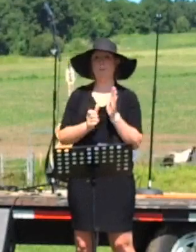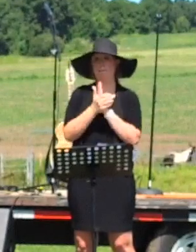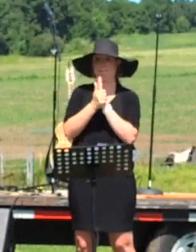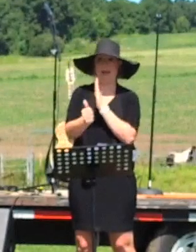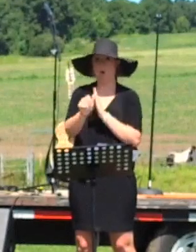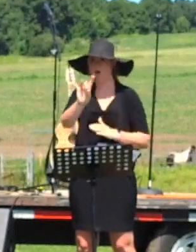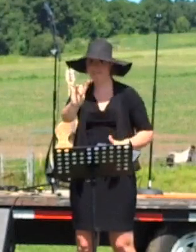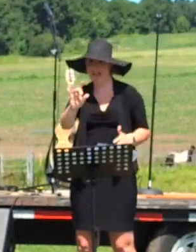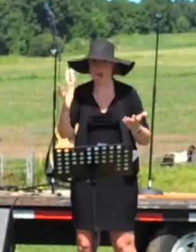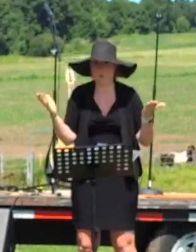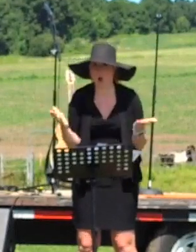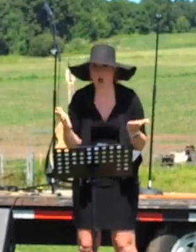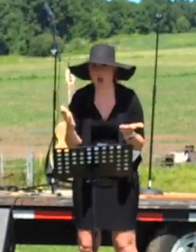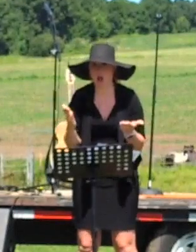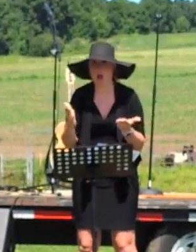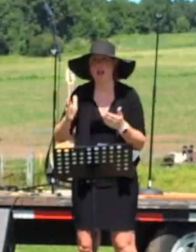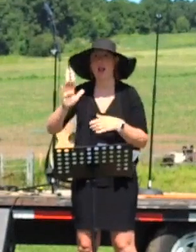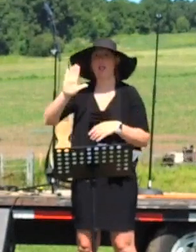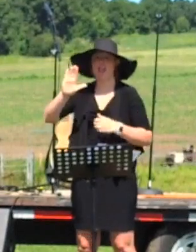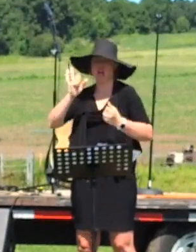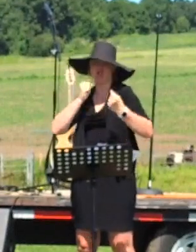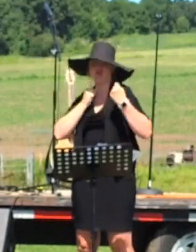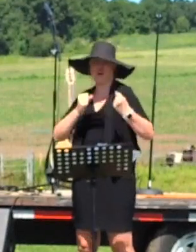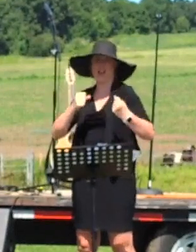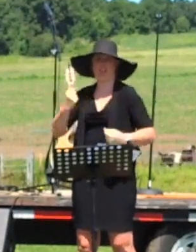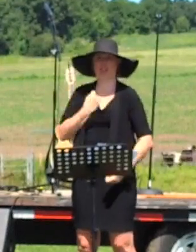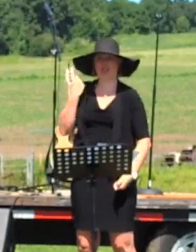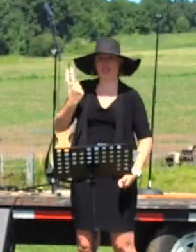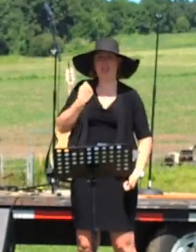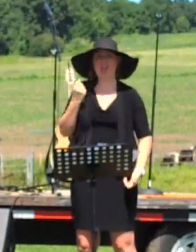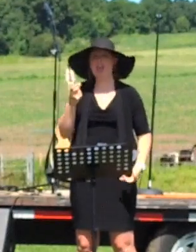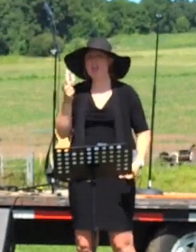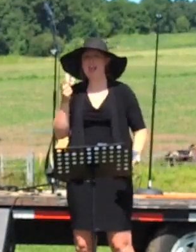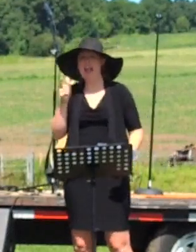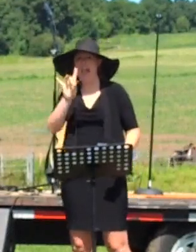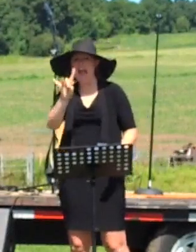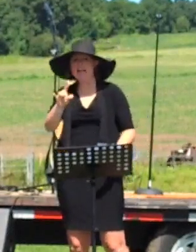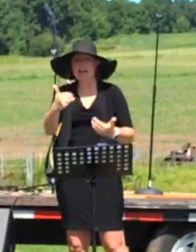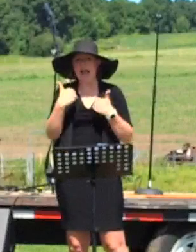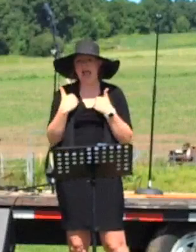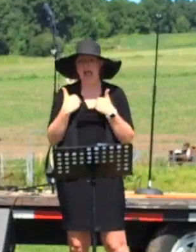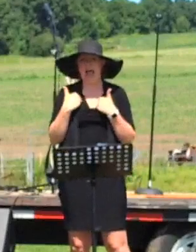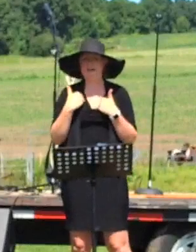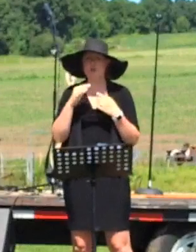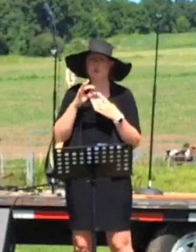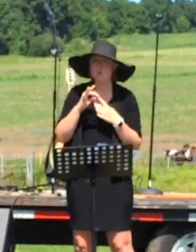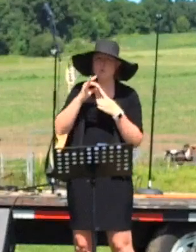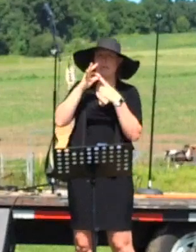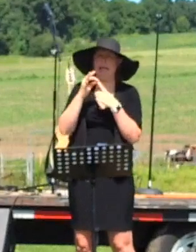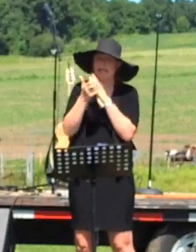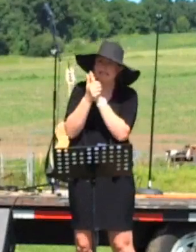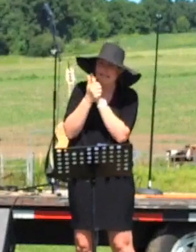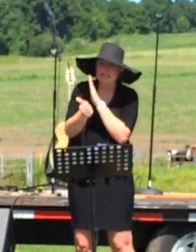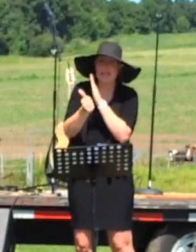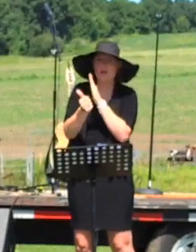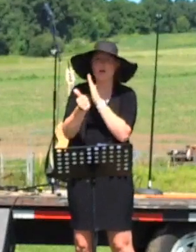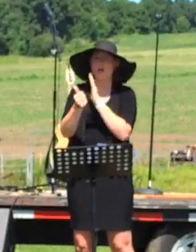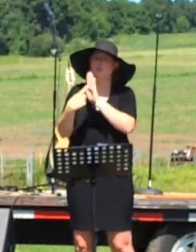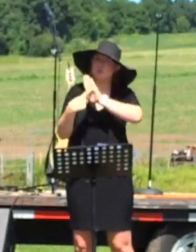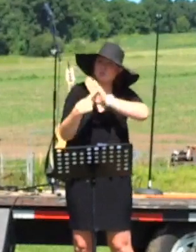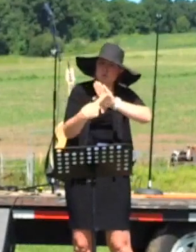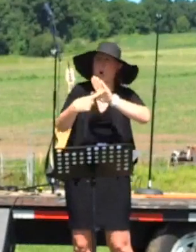superpower is their strength. They have this unique ability to reflect